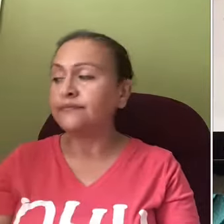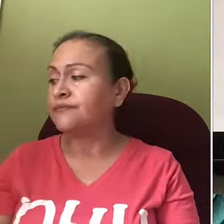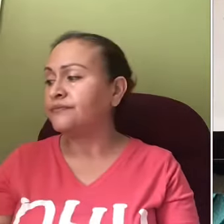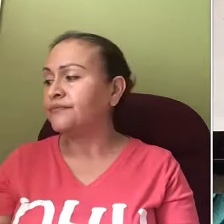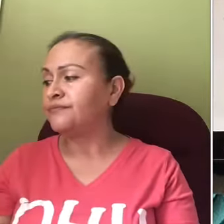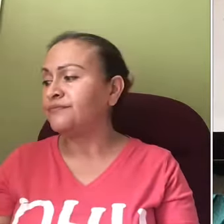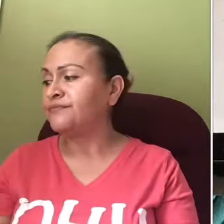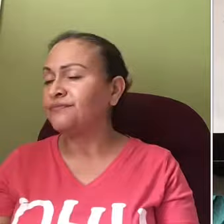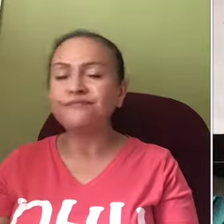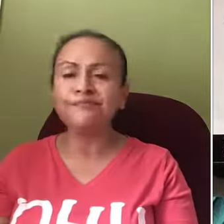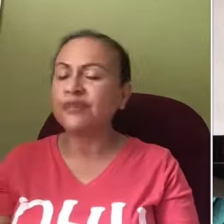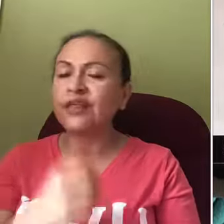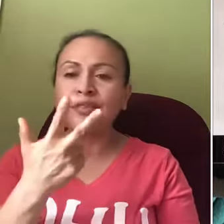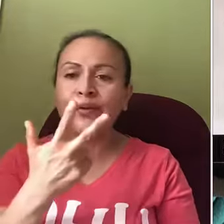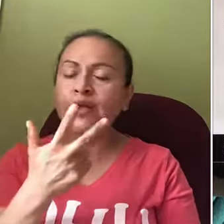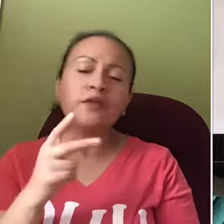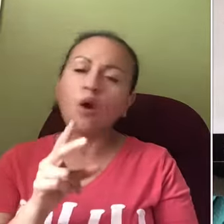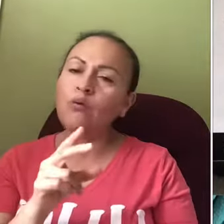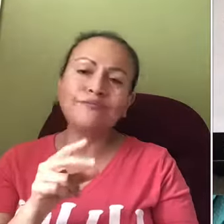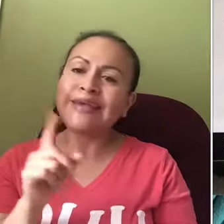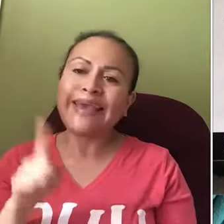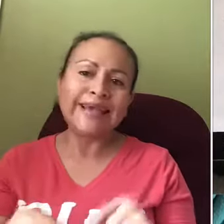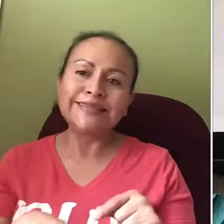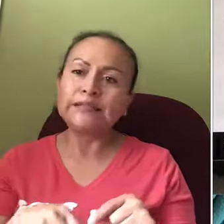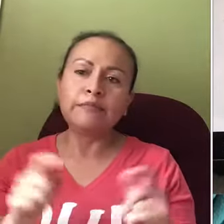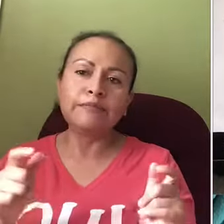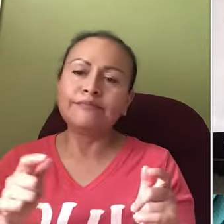Yeah, but 3 is not a square number though. So